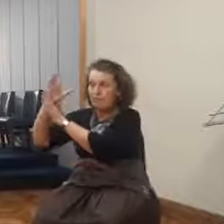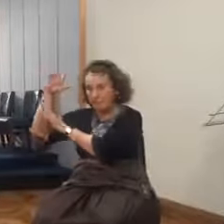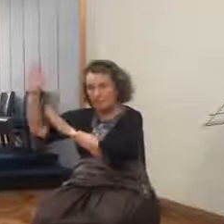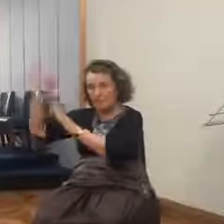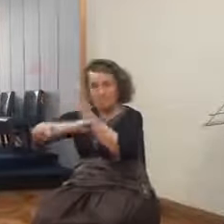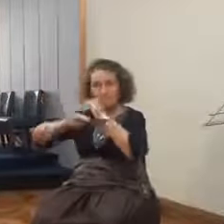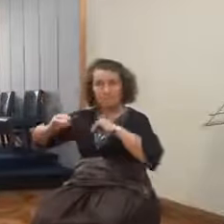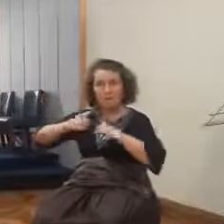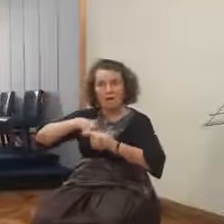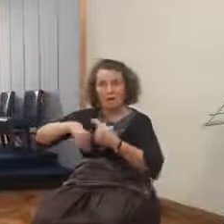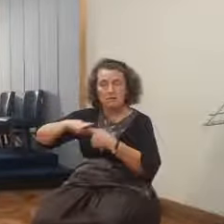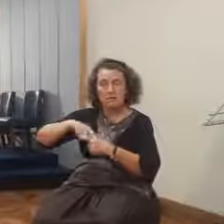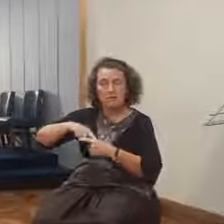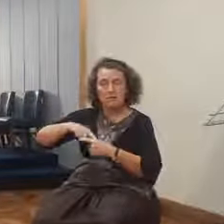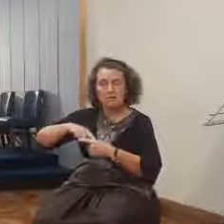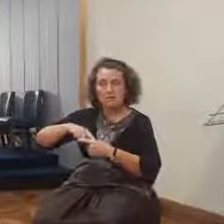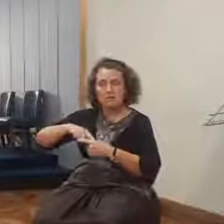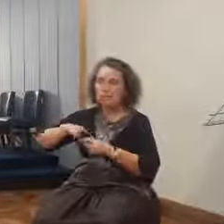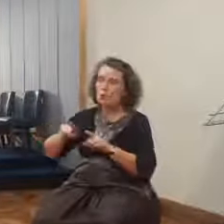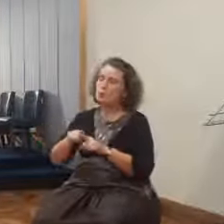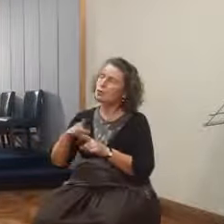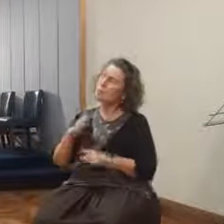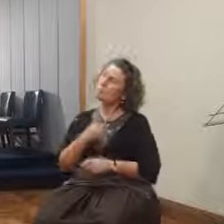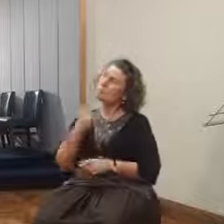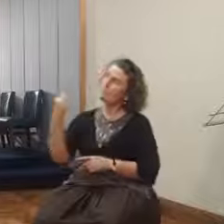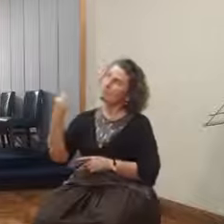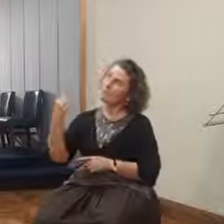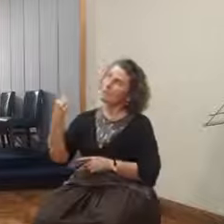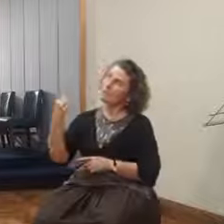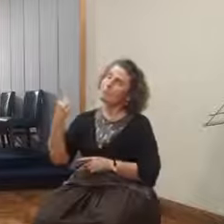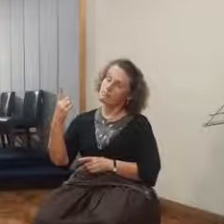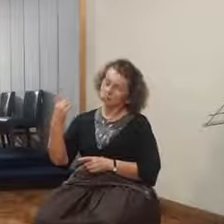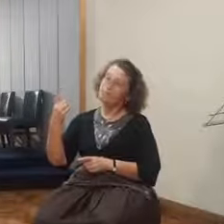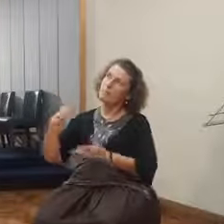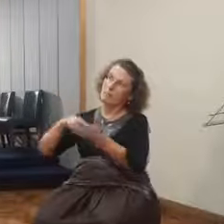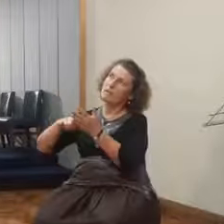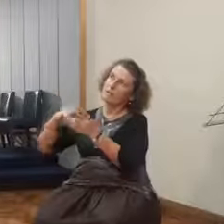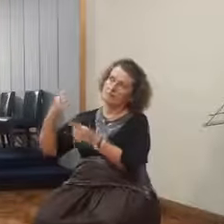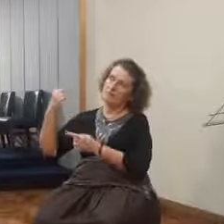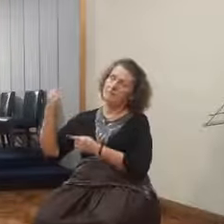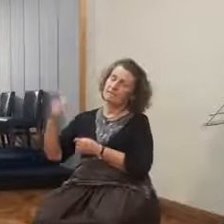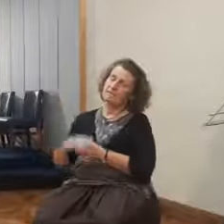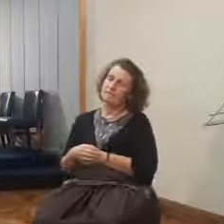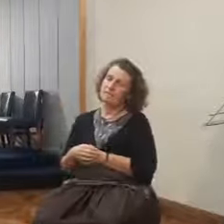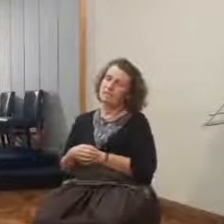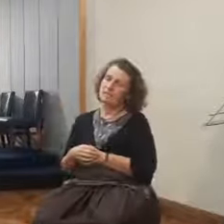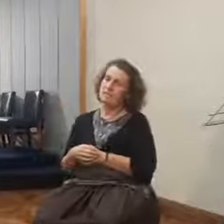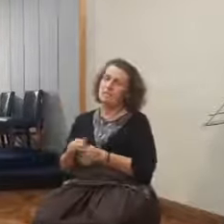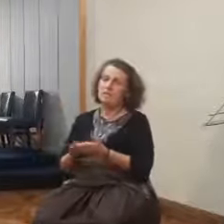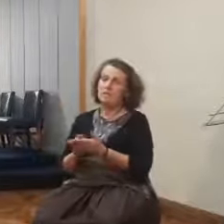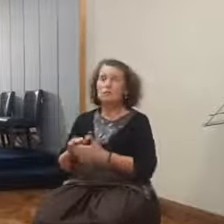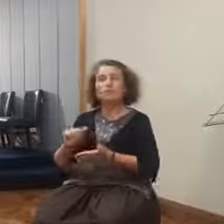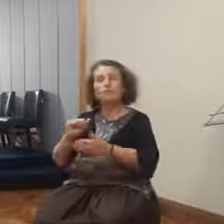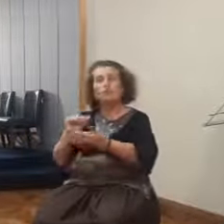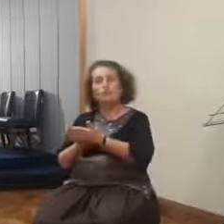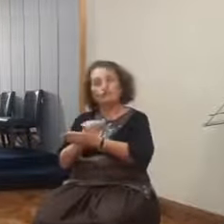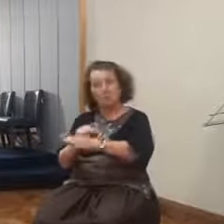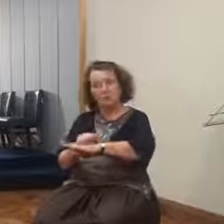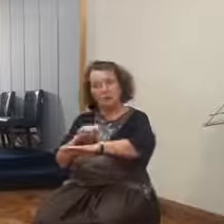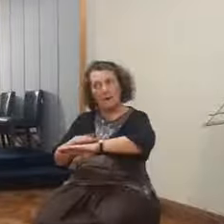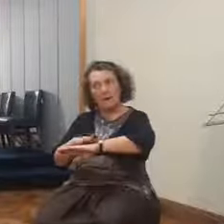which he hath purposed in himself, that in the dispensation of the fullness of times he might